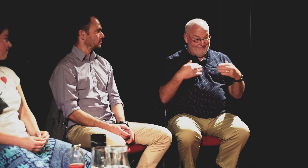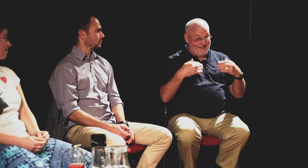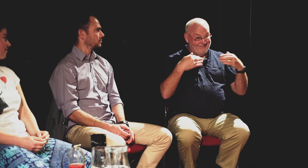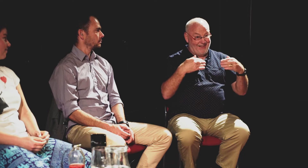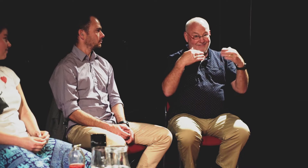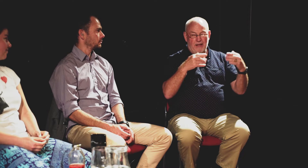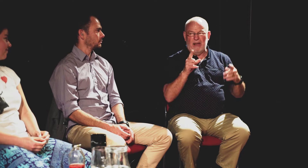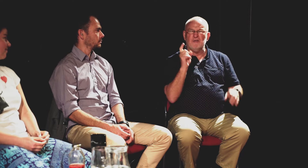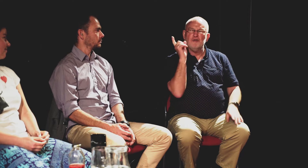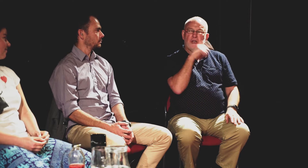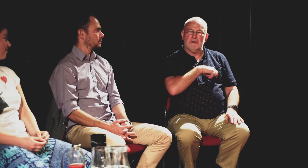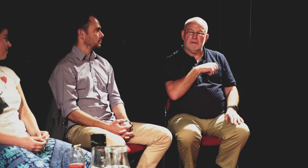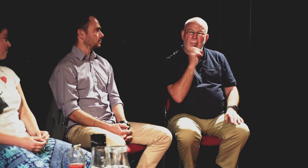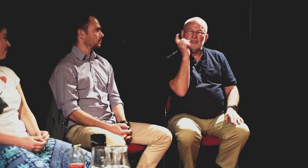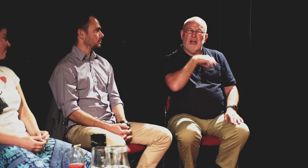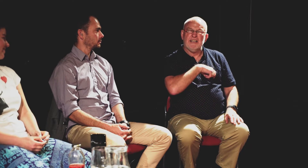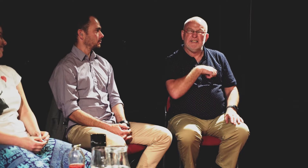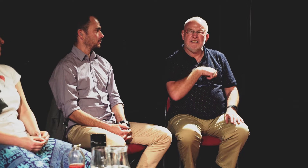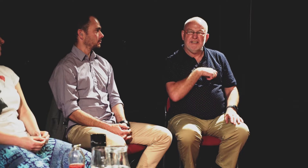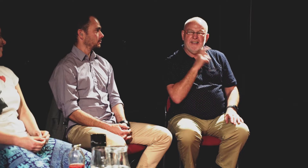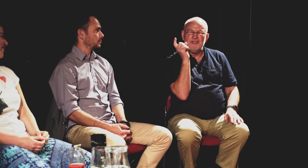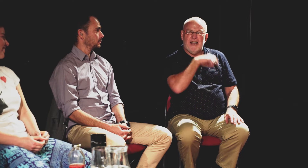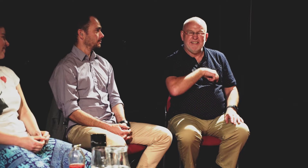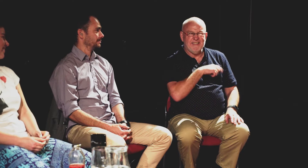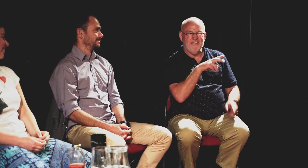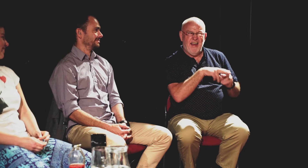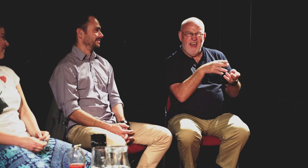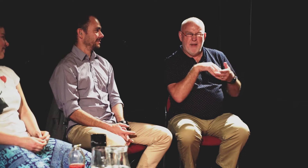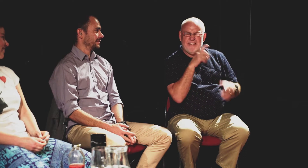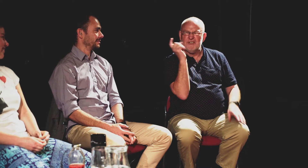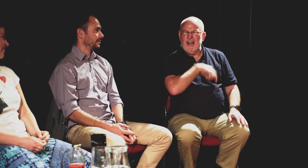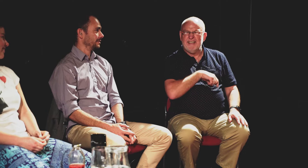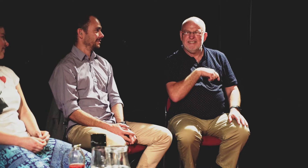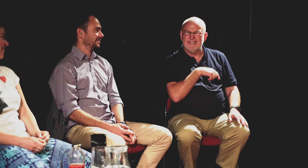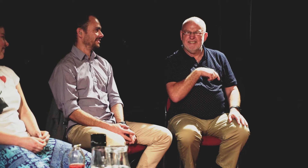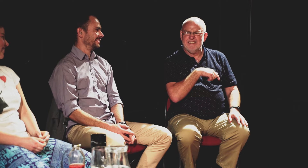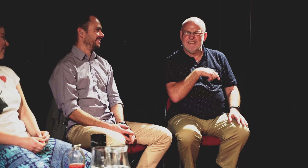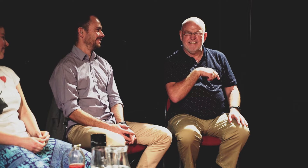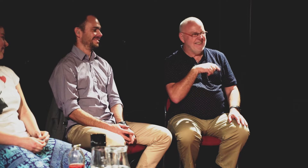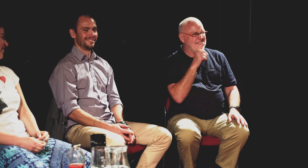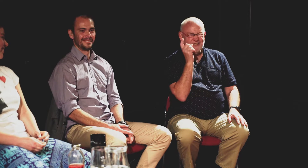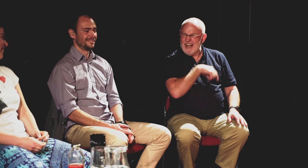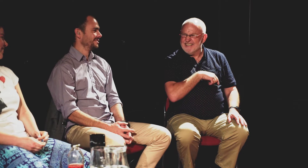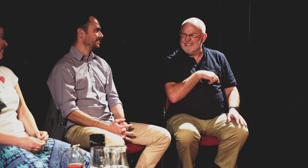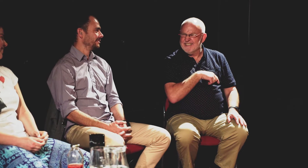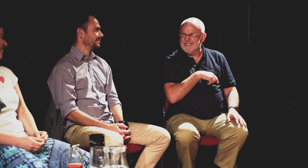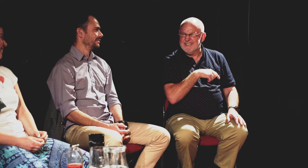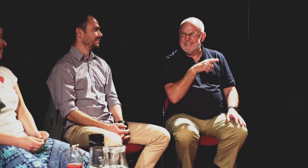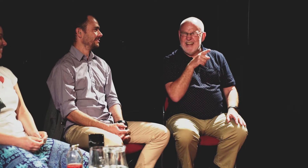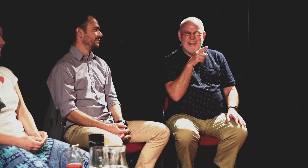interpreter. It was just myself, and I thought, well, this is good. But I cheated a lot. I cheated an awful lot because my father helped me a lot to fill in the English, so I